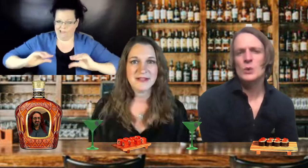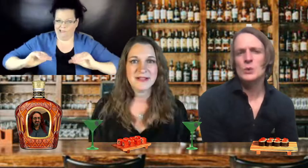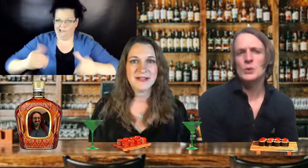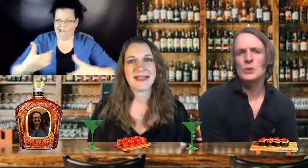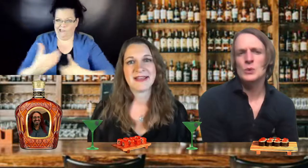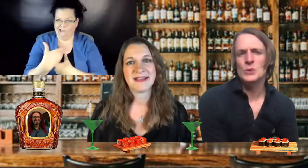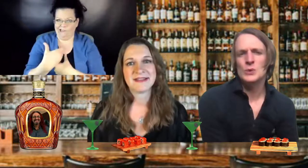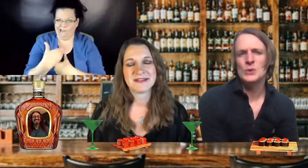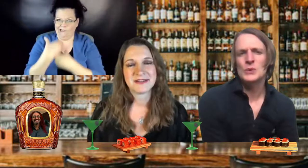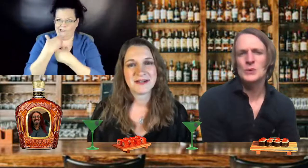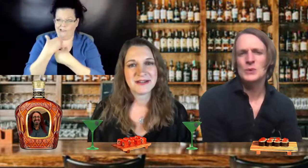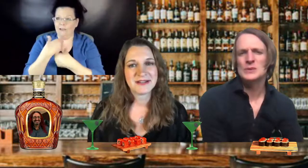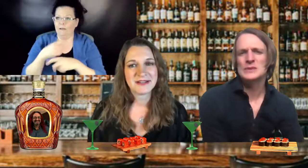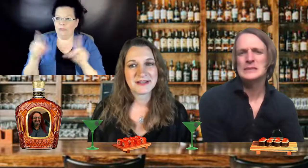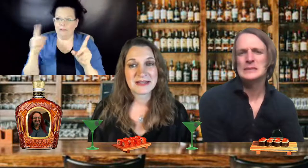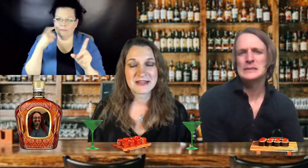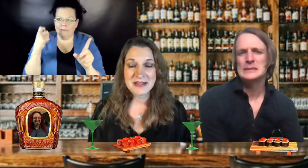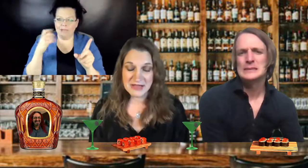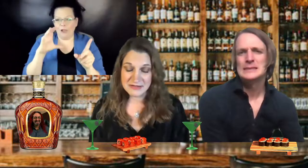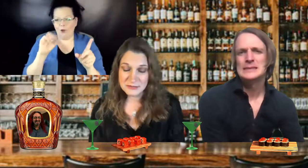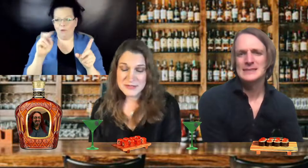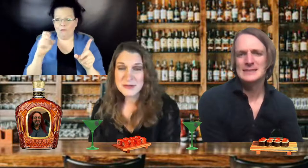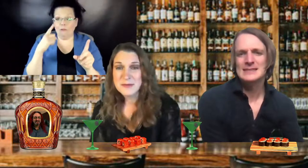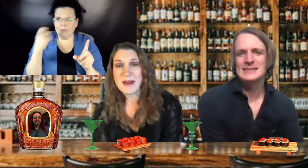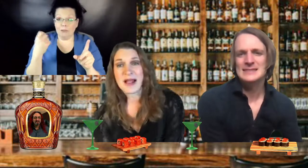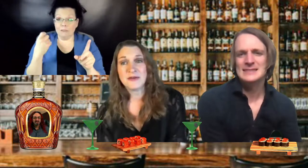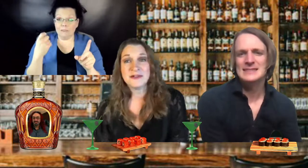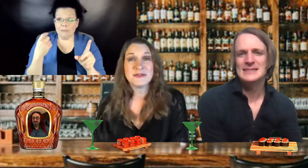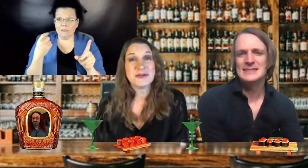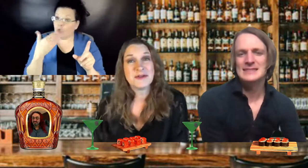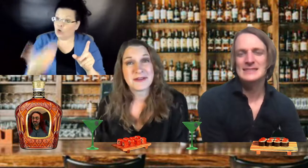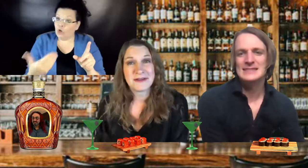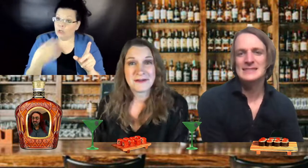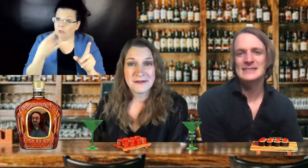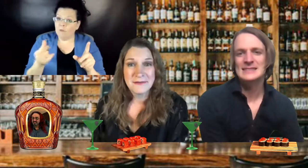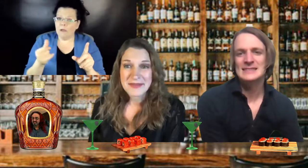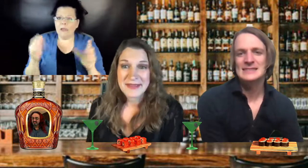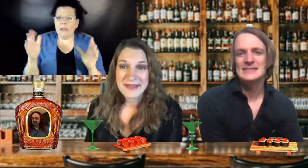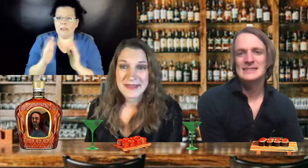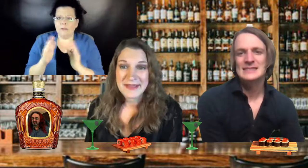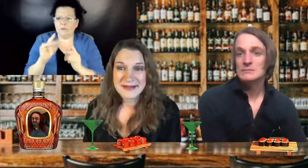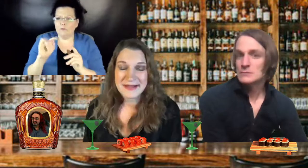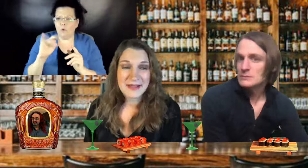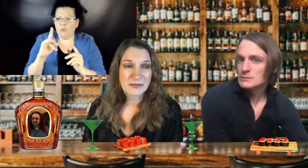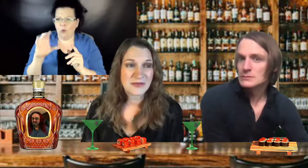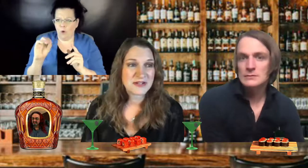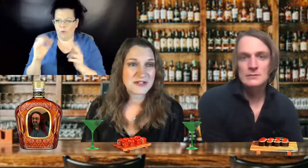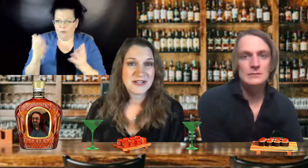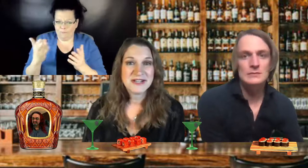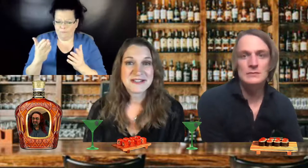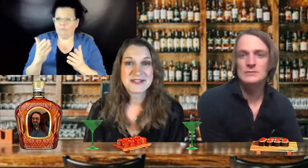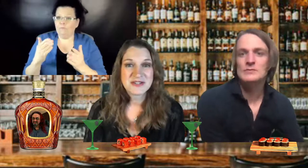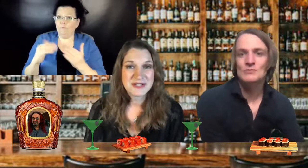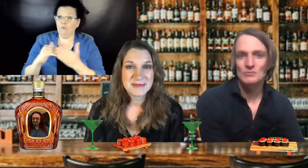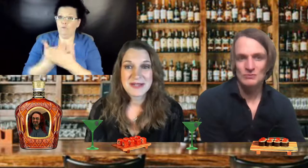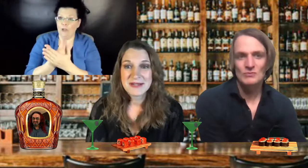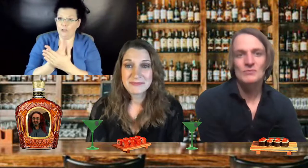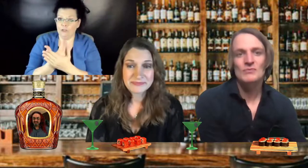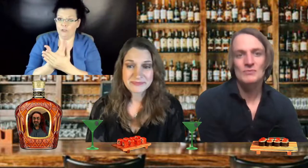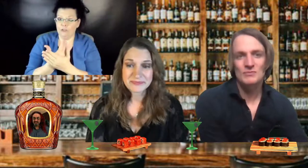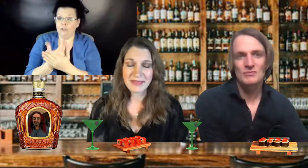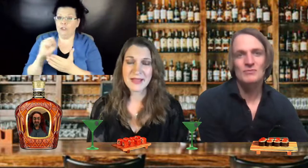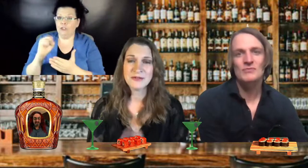cone. And so it's good, but I go to Little Tokyo and I get fresh